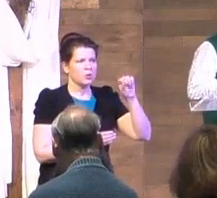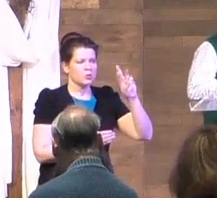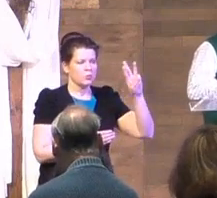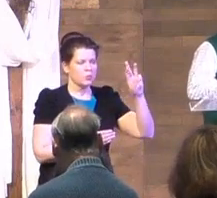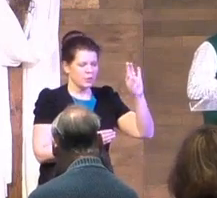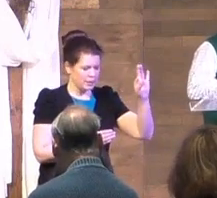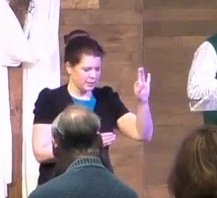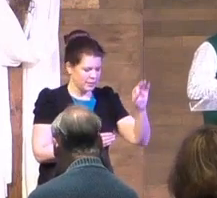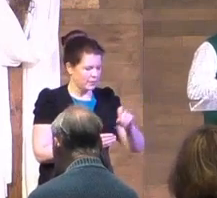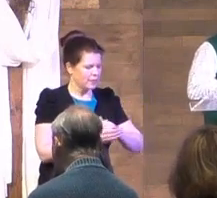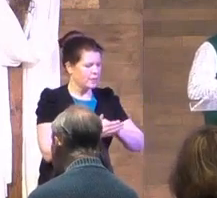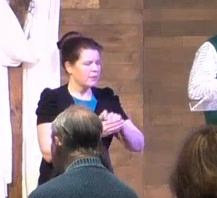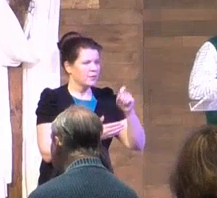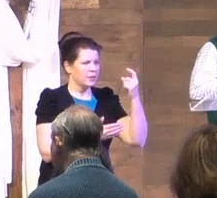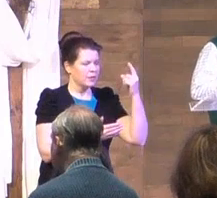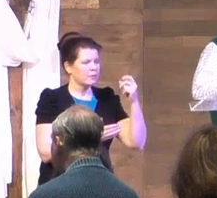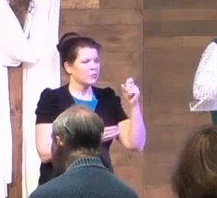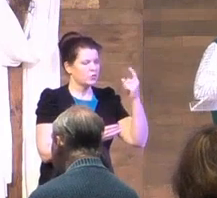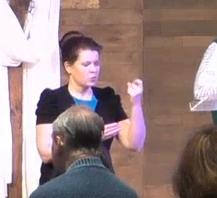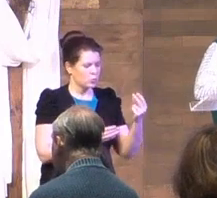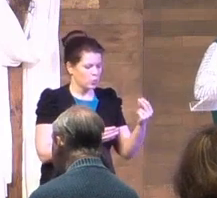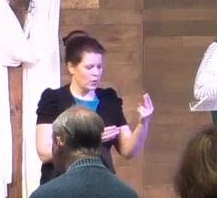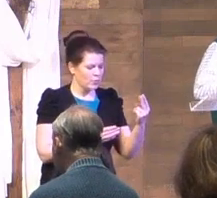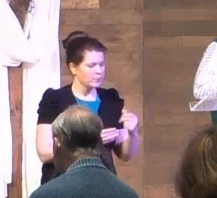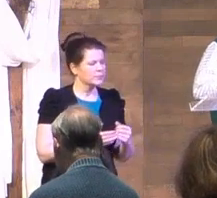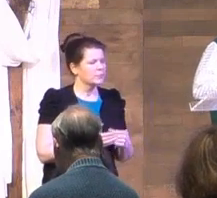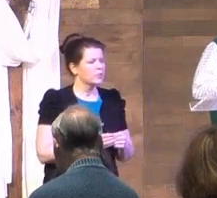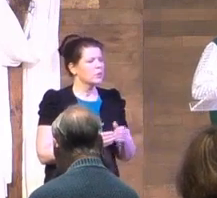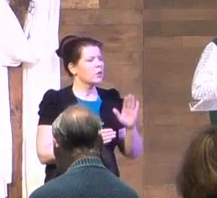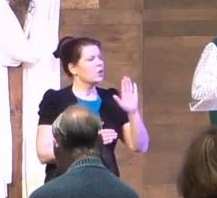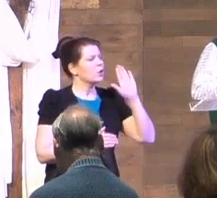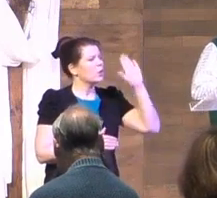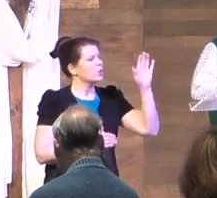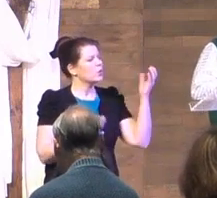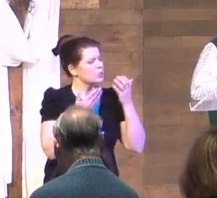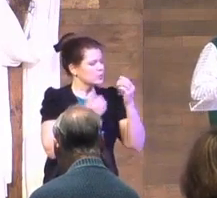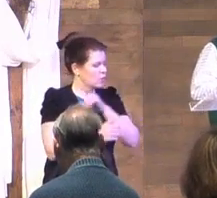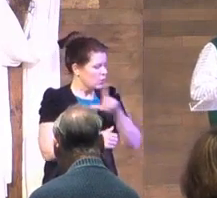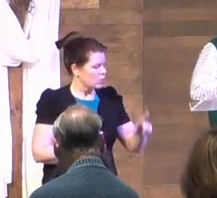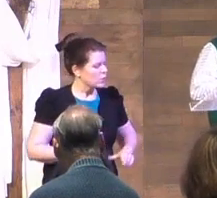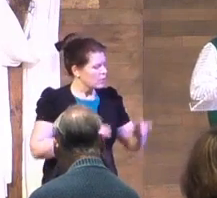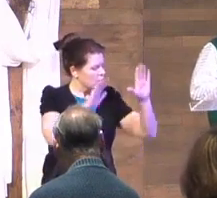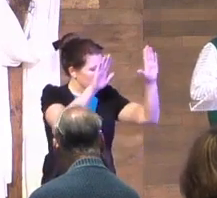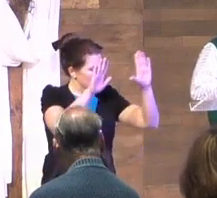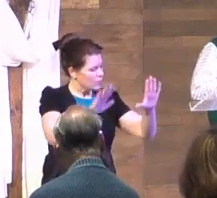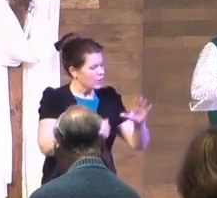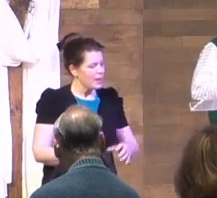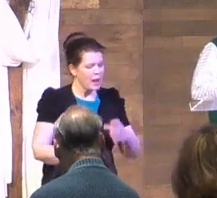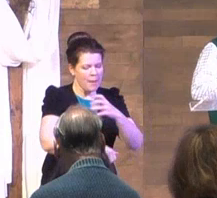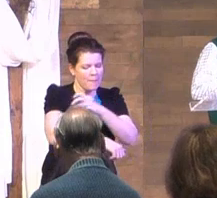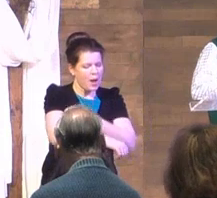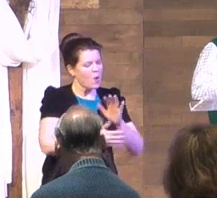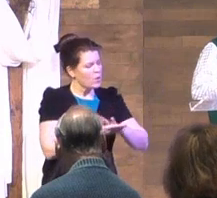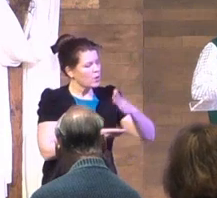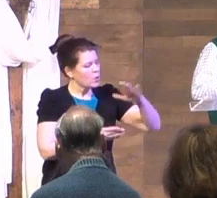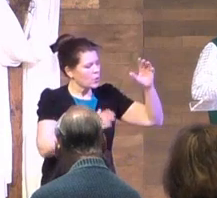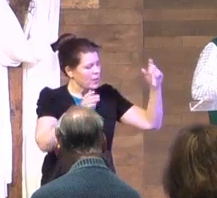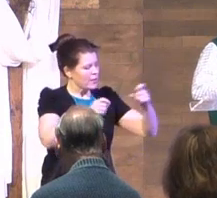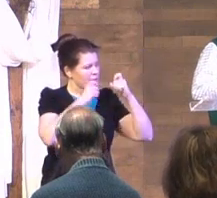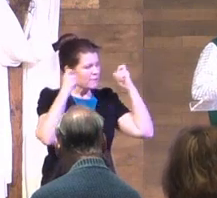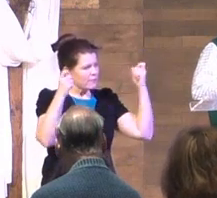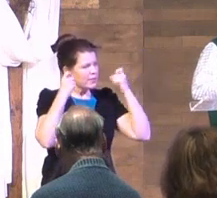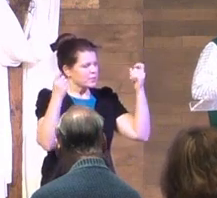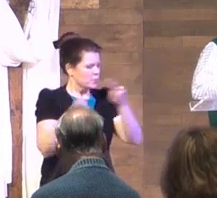12. Yours, O Lord, is the greatest, and the power, and the glory, and the victory, and the